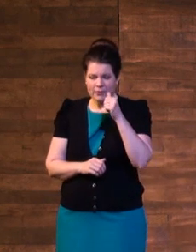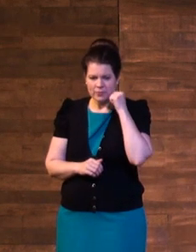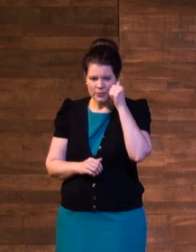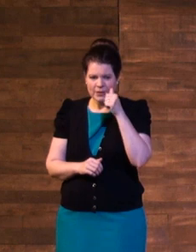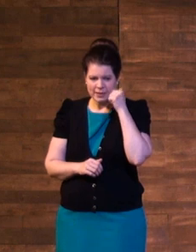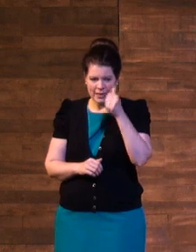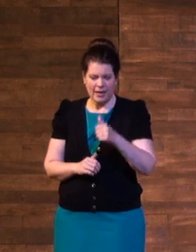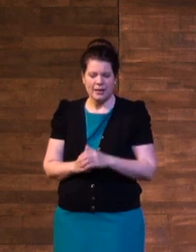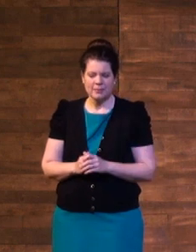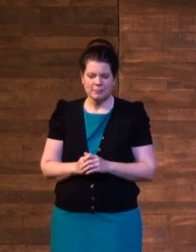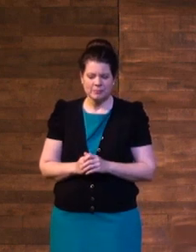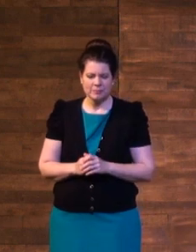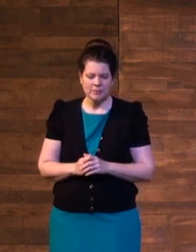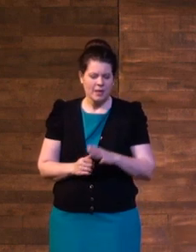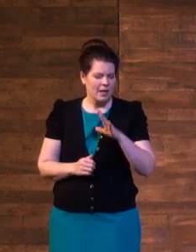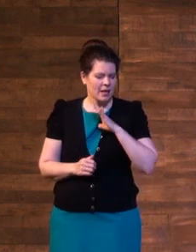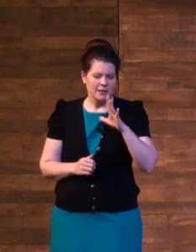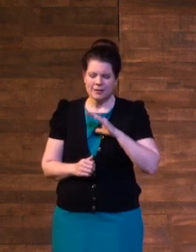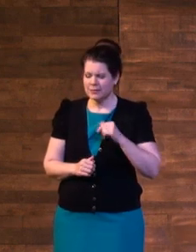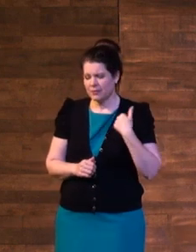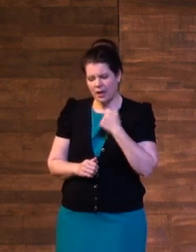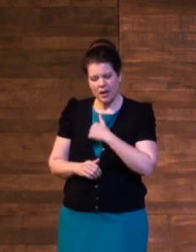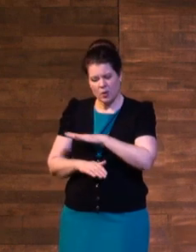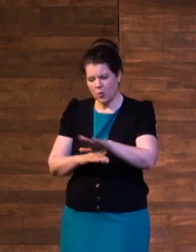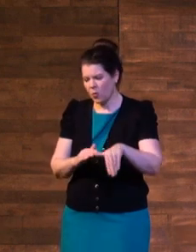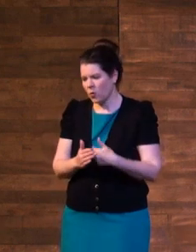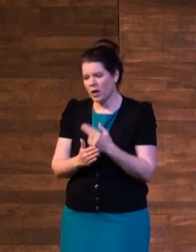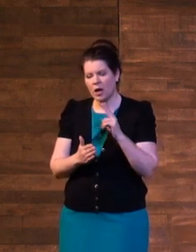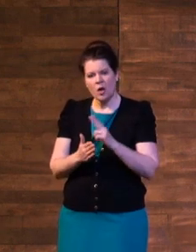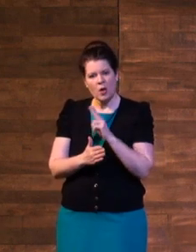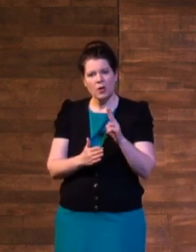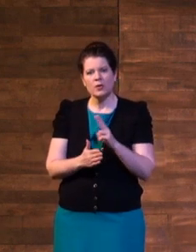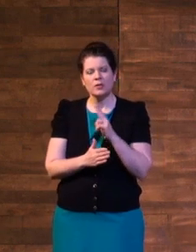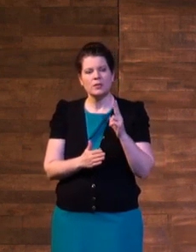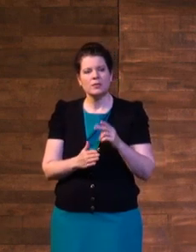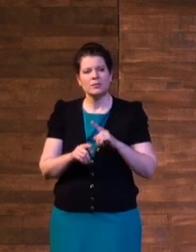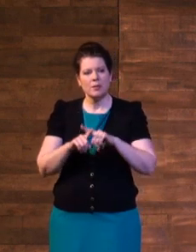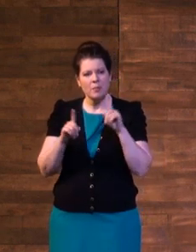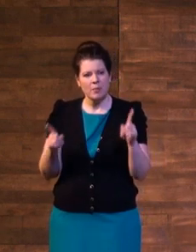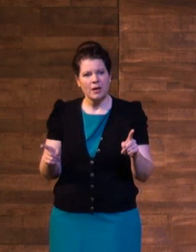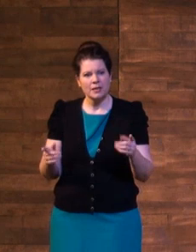okay? If there's one thing I want us to take away from this